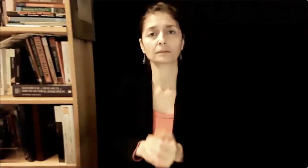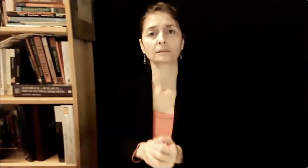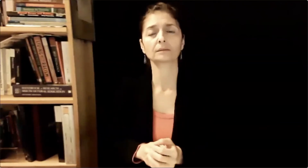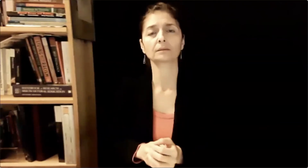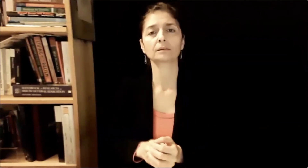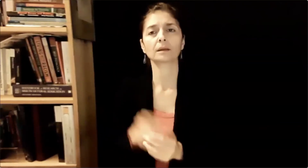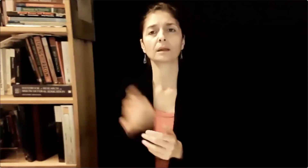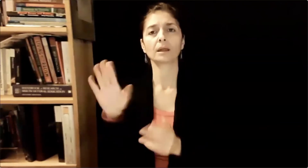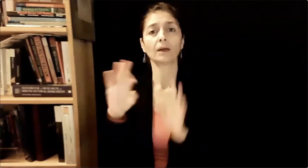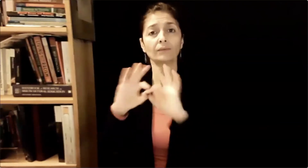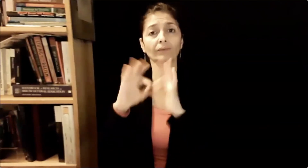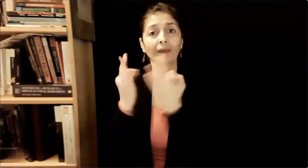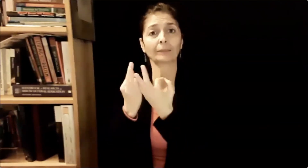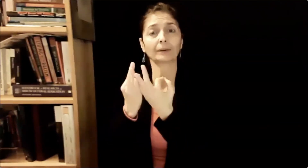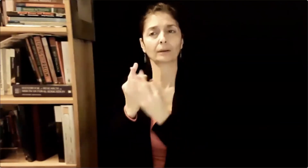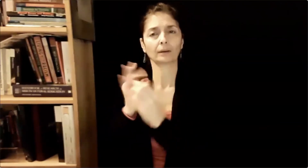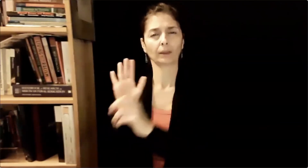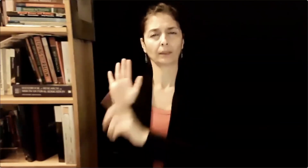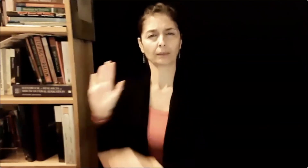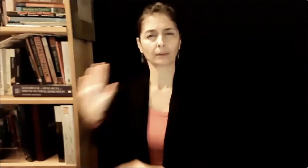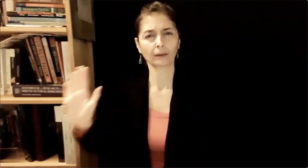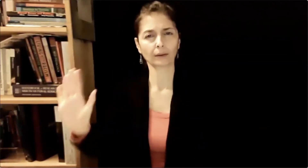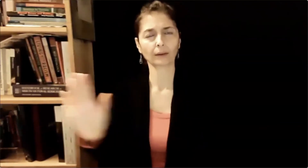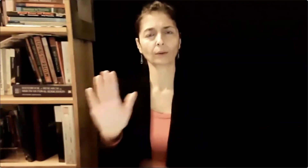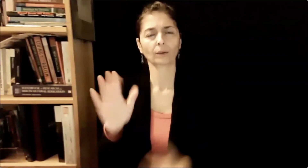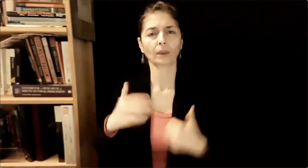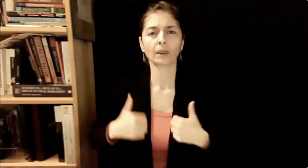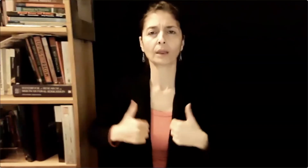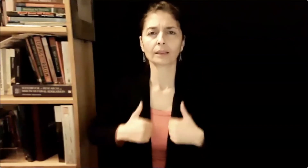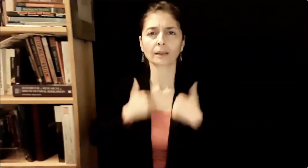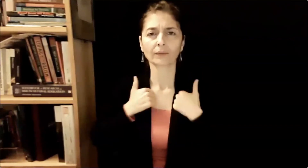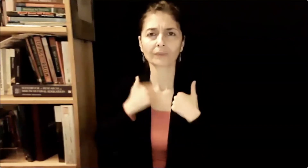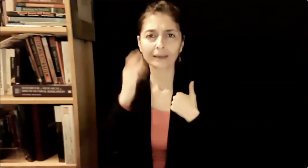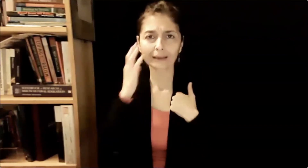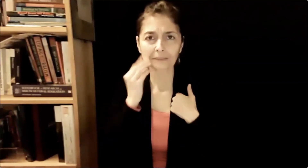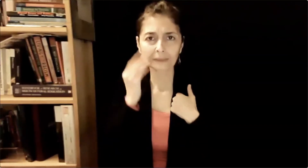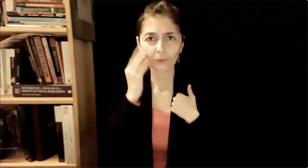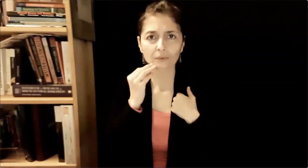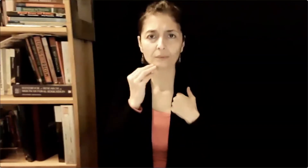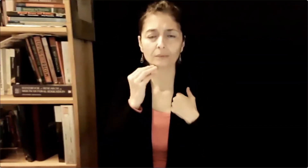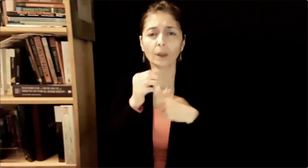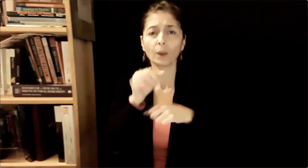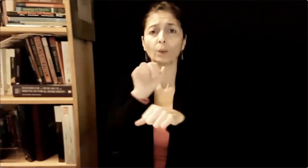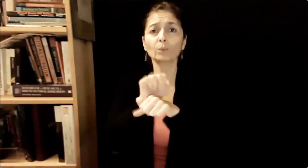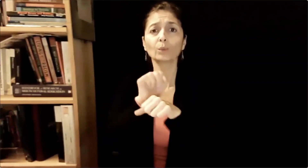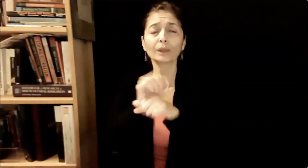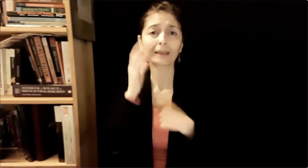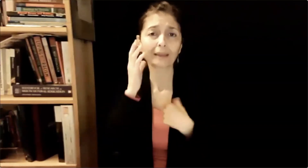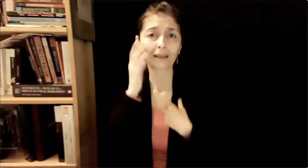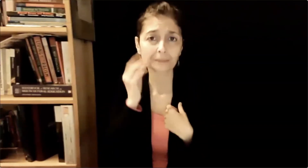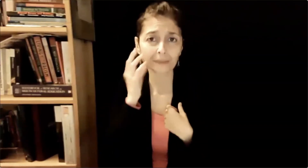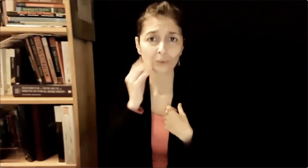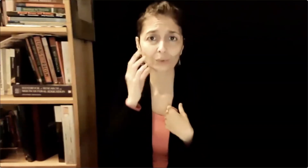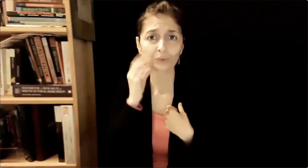It refers to families, their life experience, work